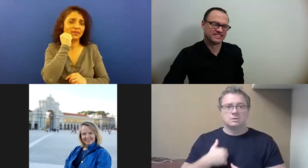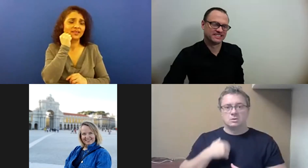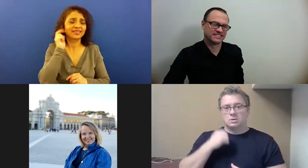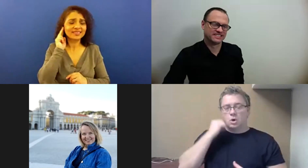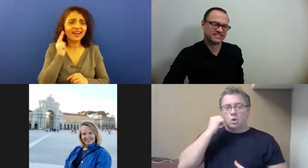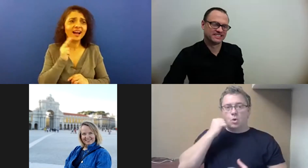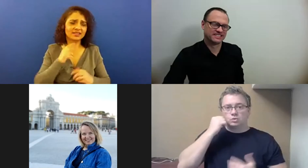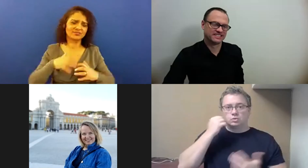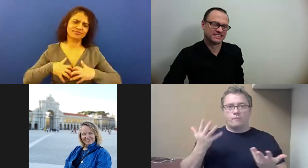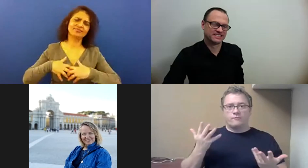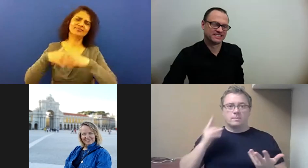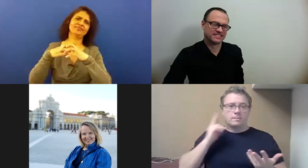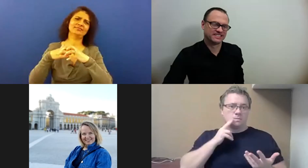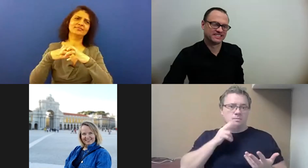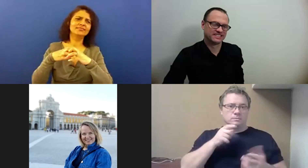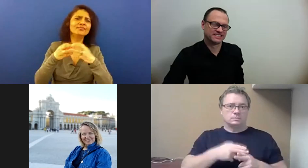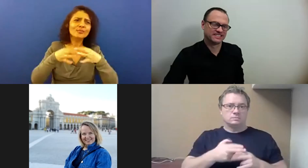Get involved.